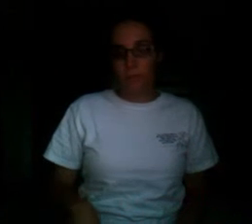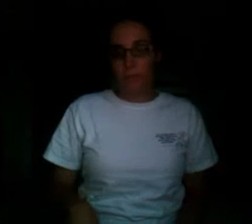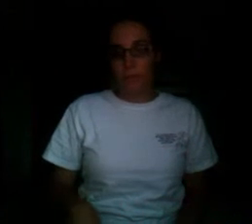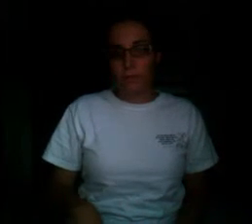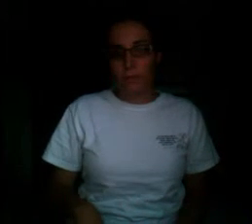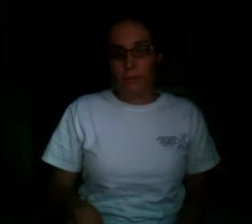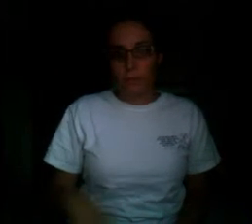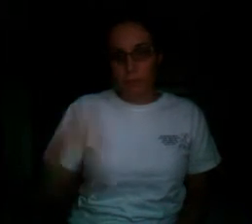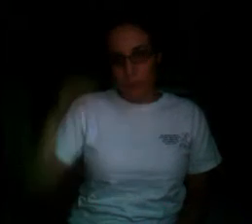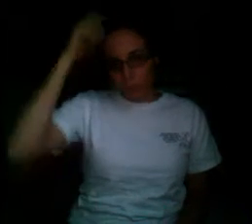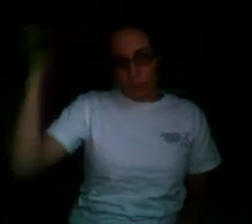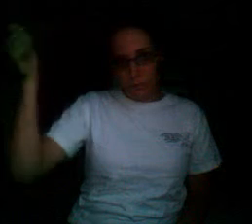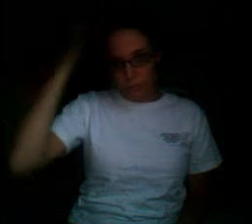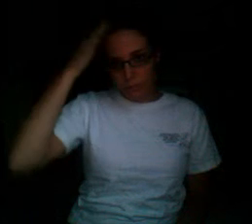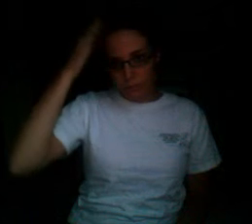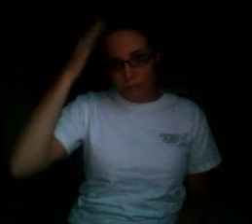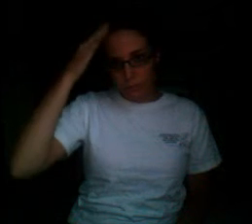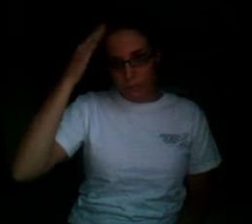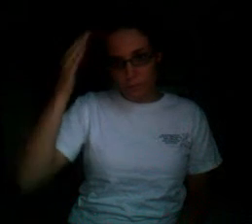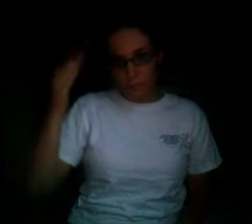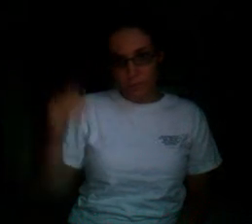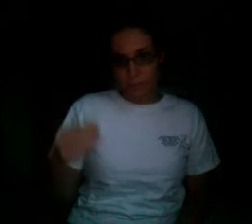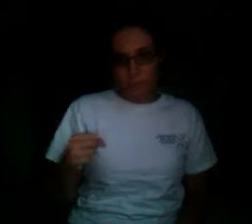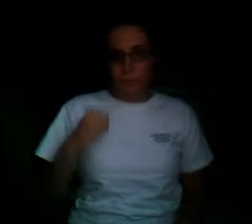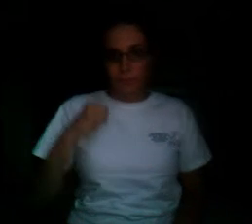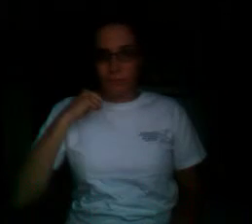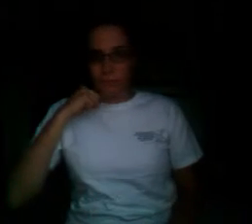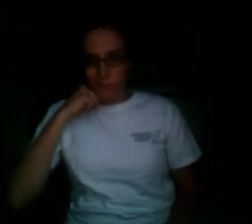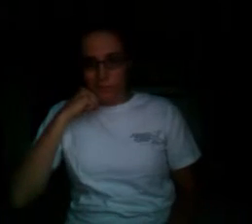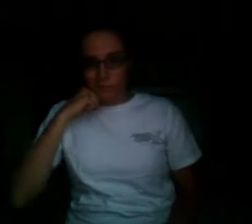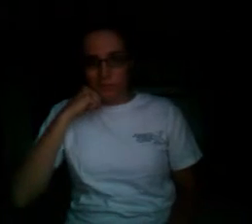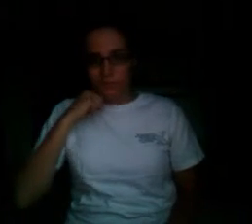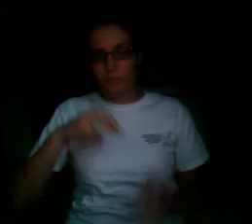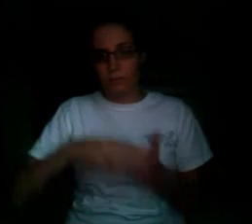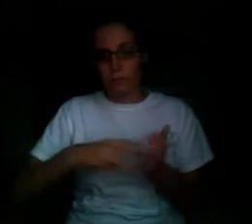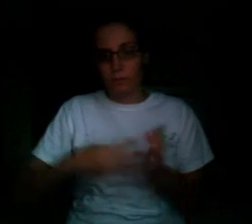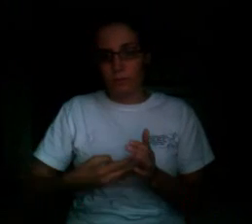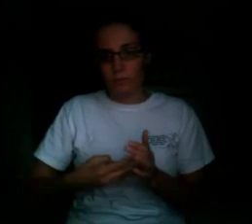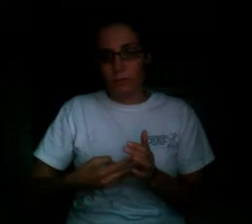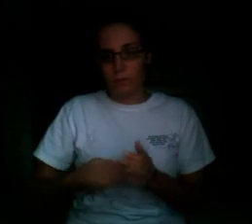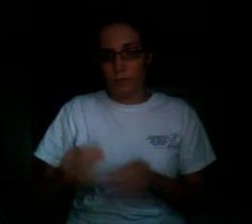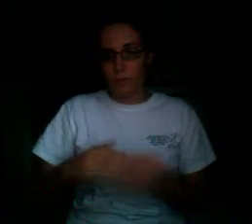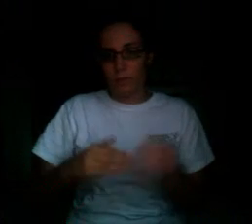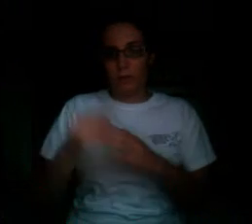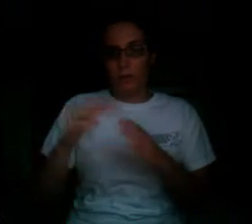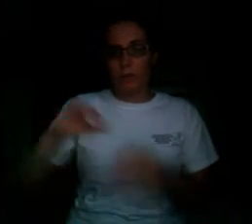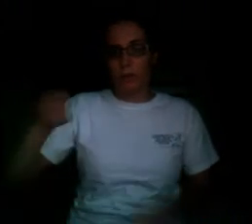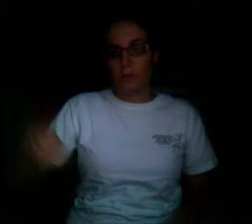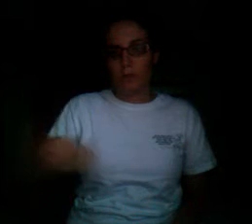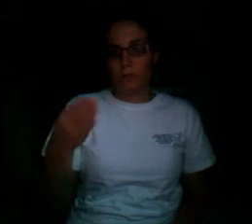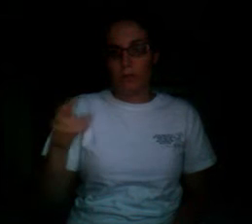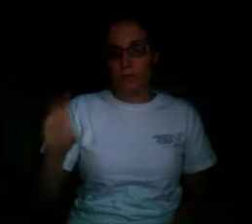for a minute on the pitchfork. "Stacking's a job for two, that's a fact," he said. "This way takes too much